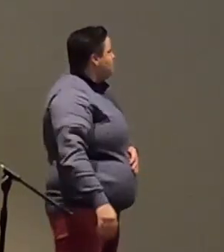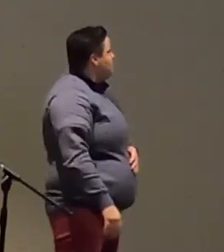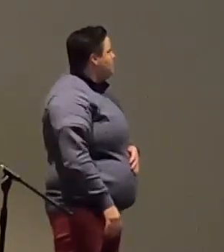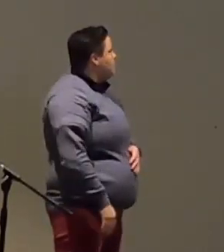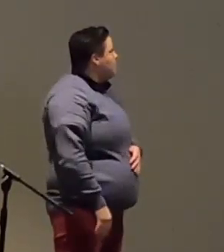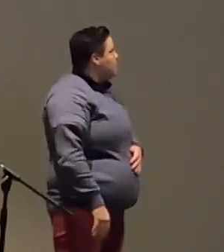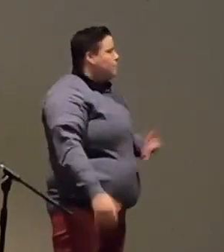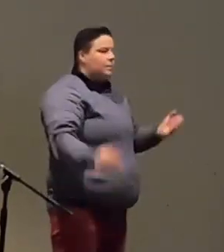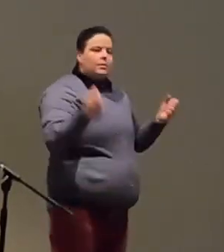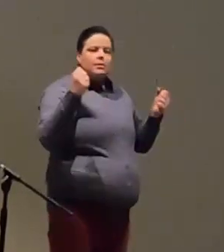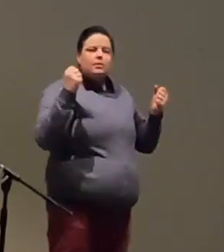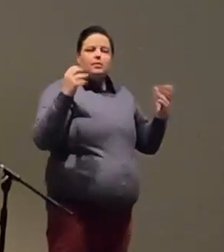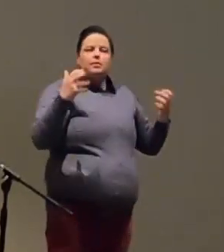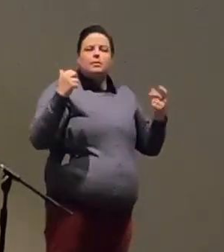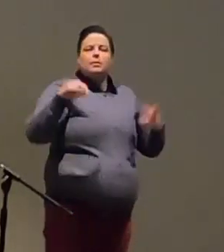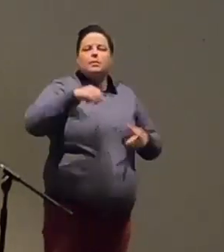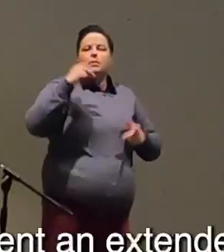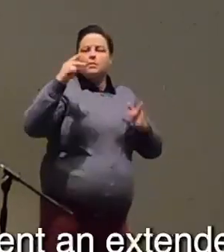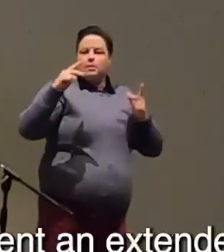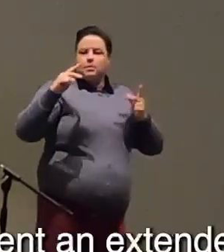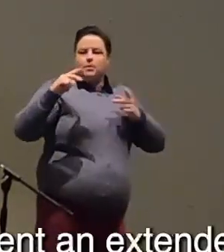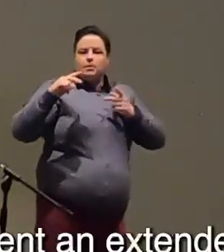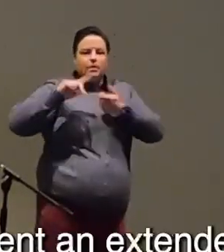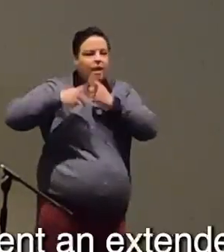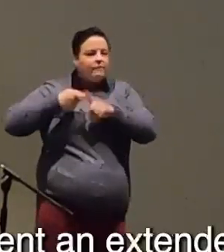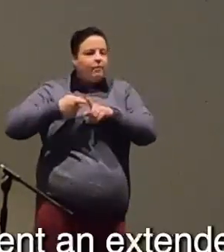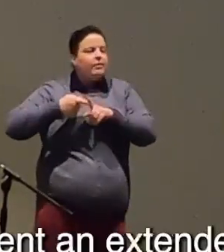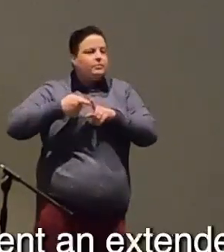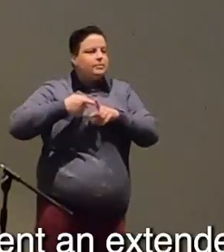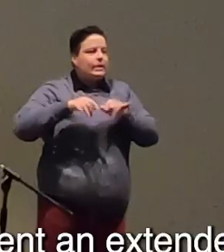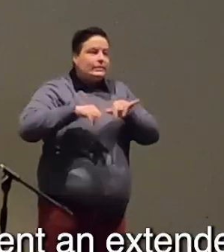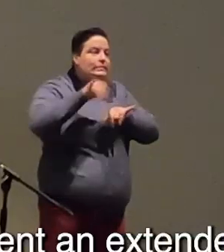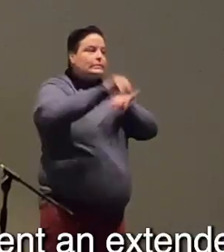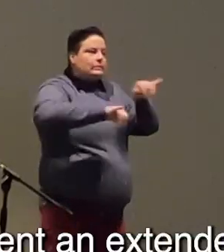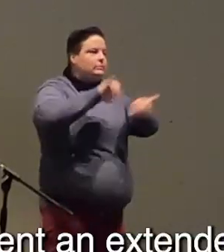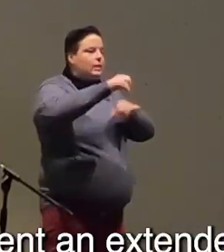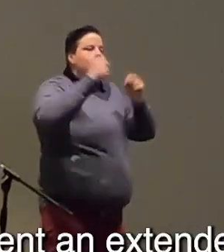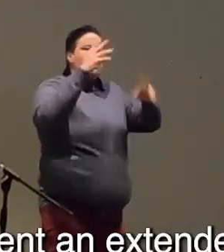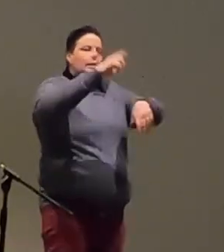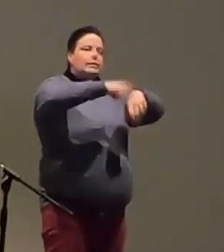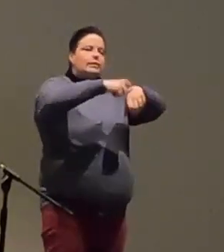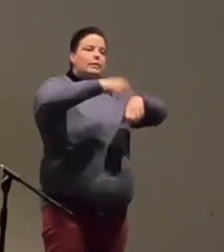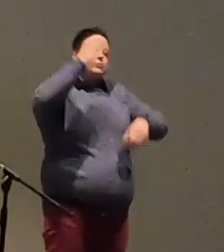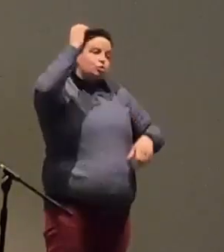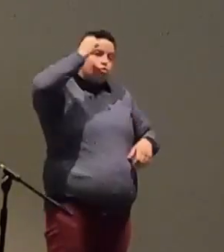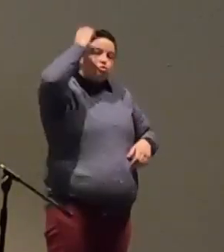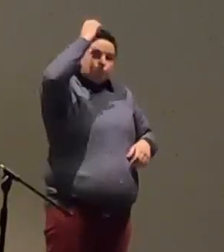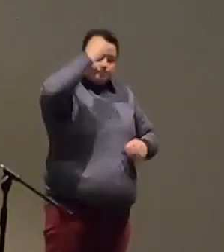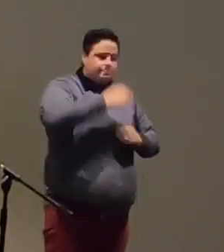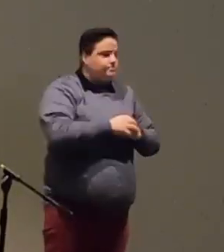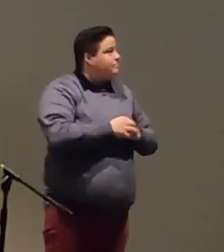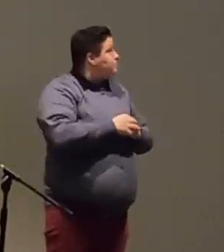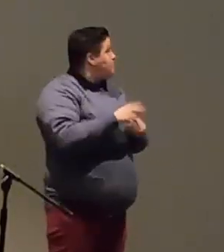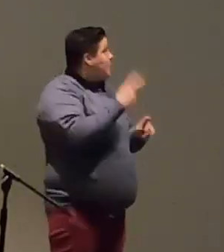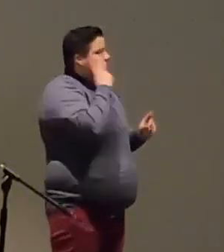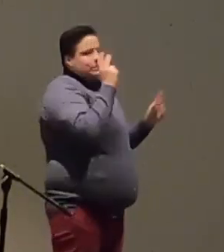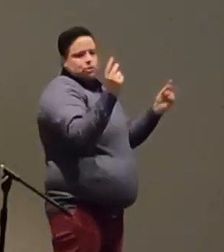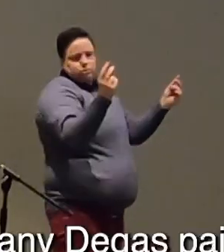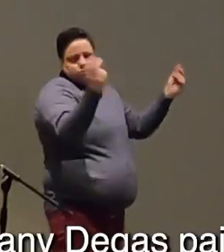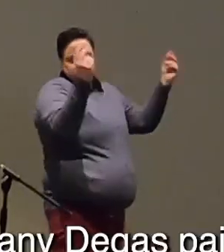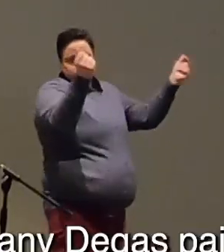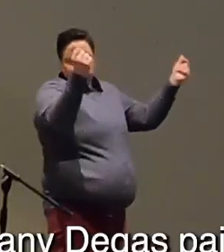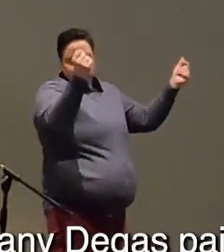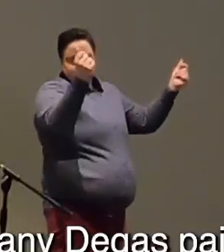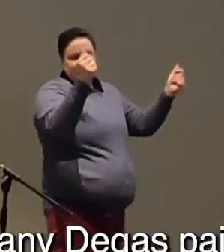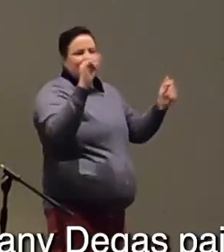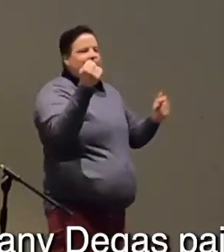spent, like many of his other colleagues, spent an extended period of time in Europe, and you can see right away, if you're familiar